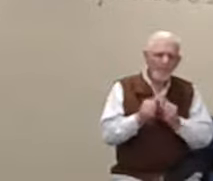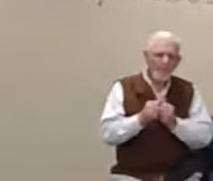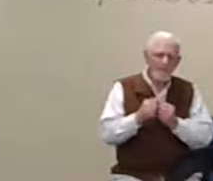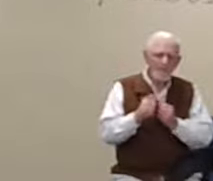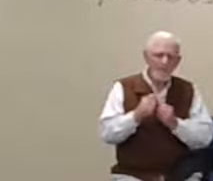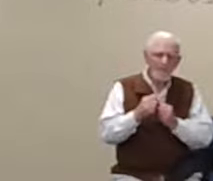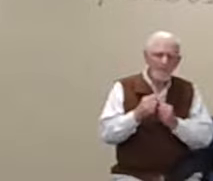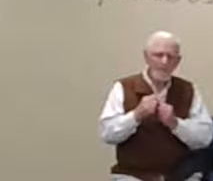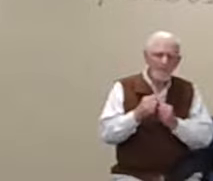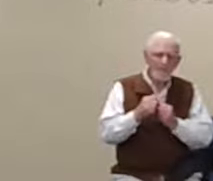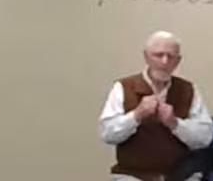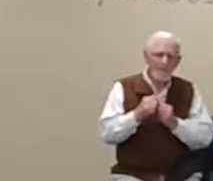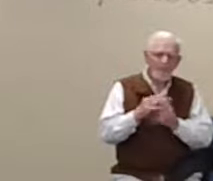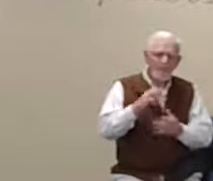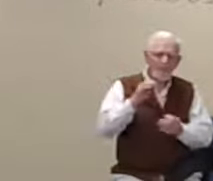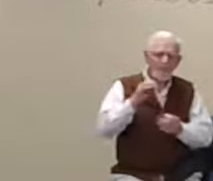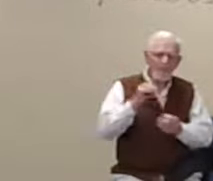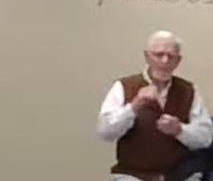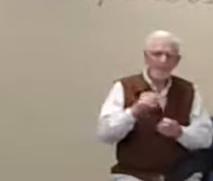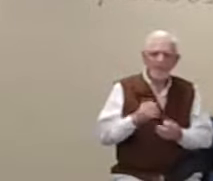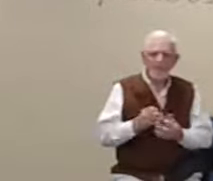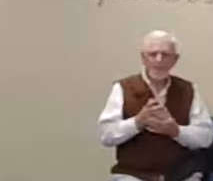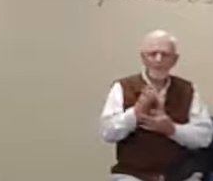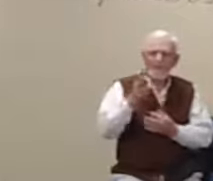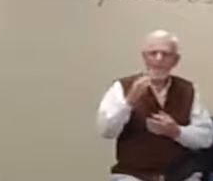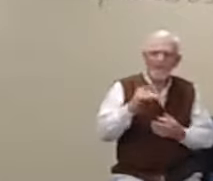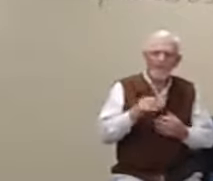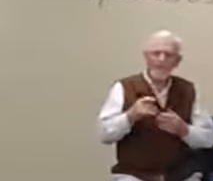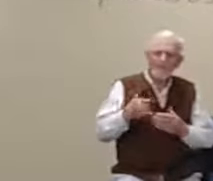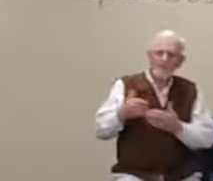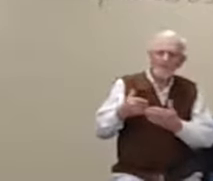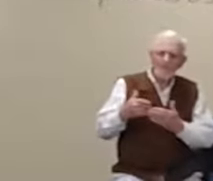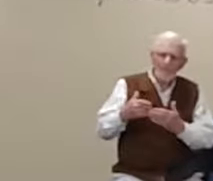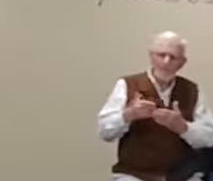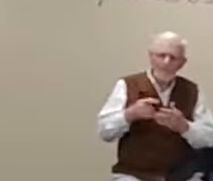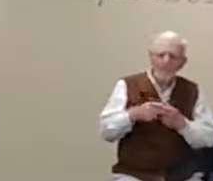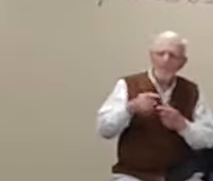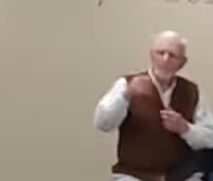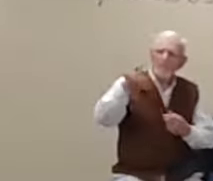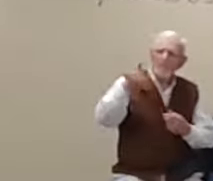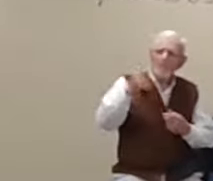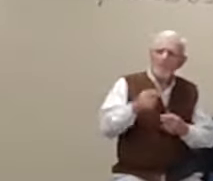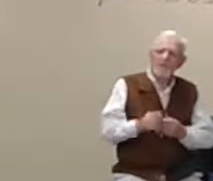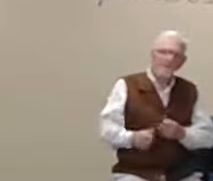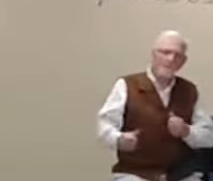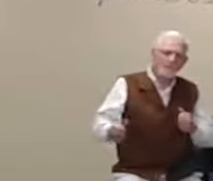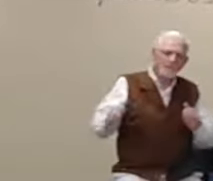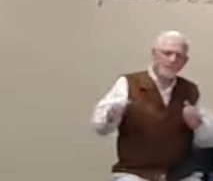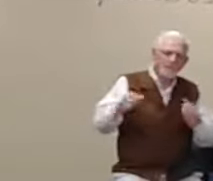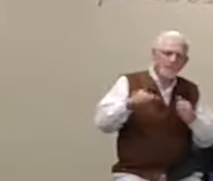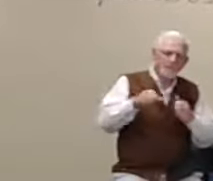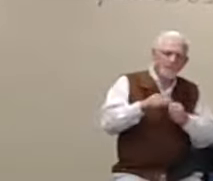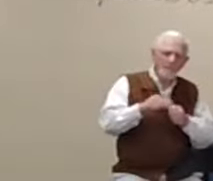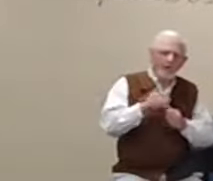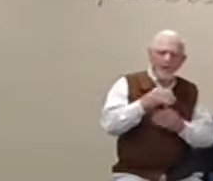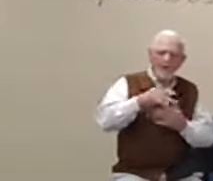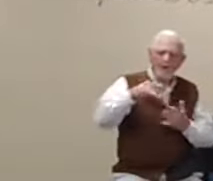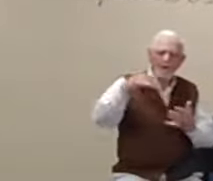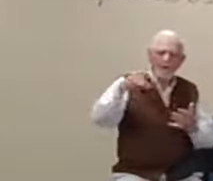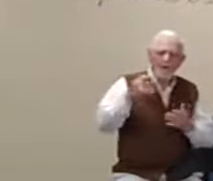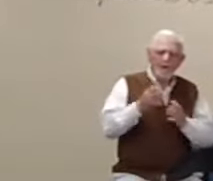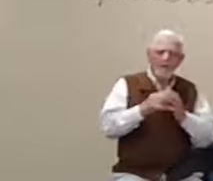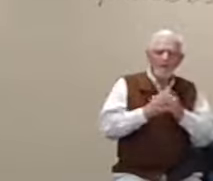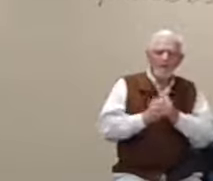people. Lord, that we might be drawn to you and that you might have the preeminence and get the glory and the